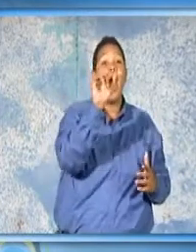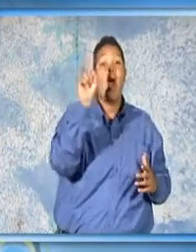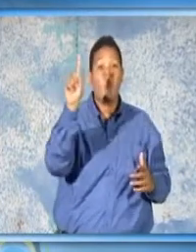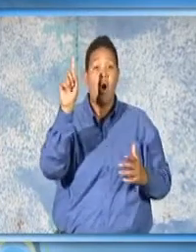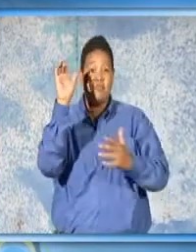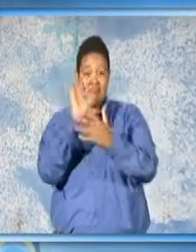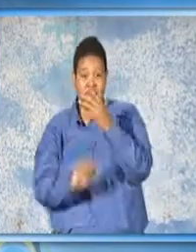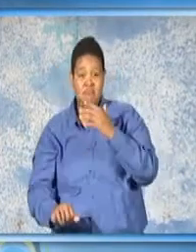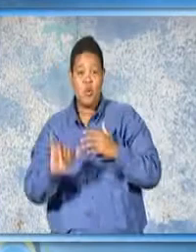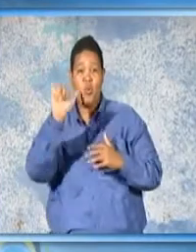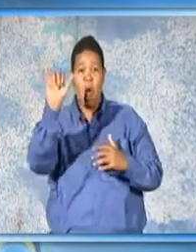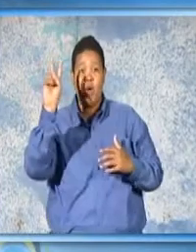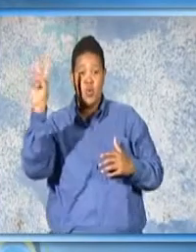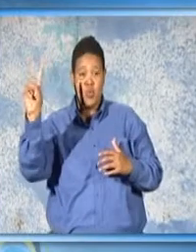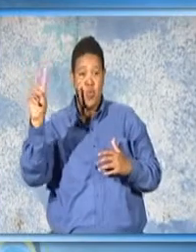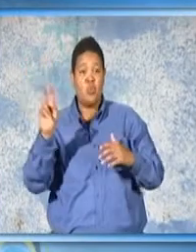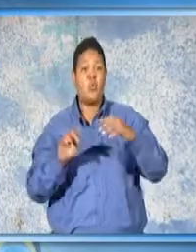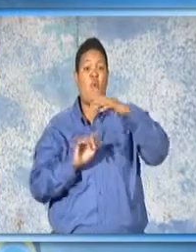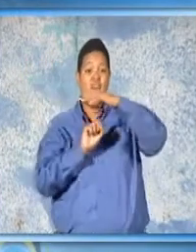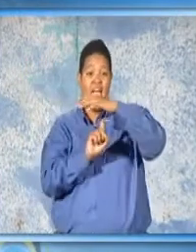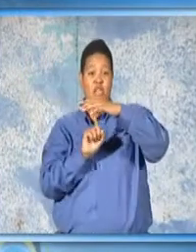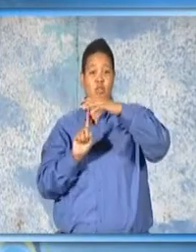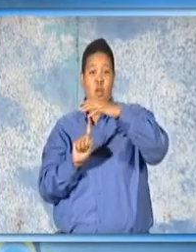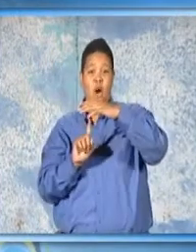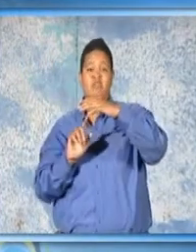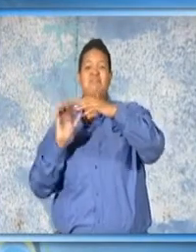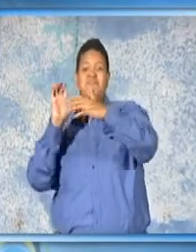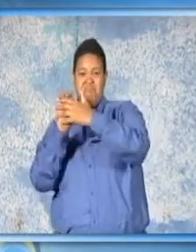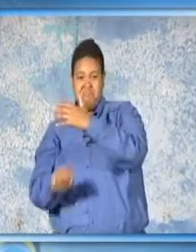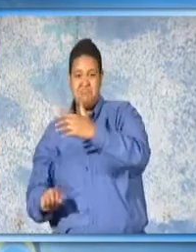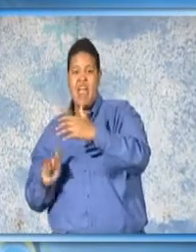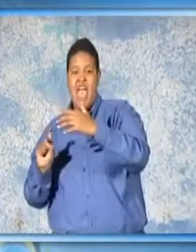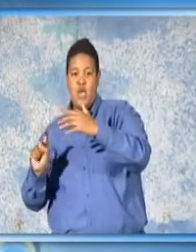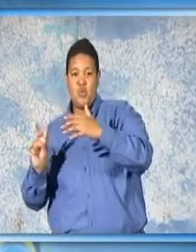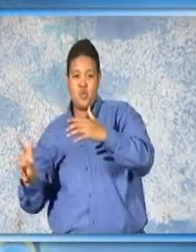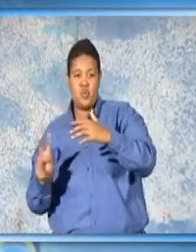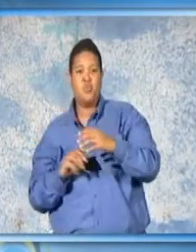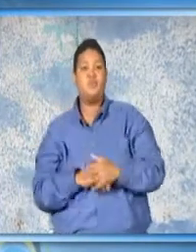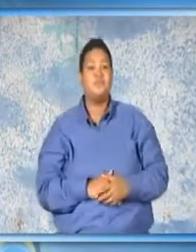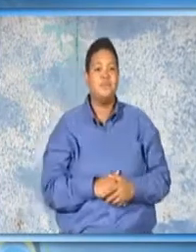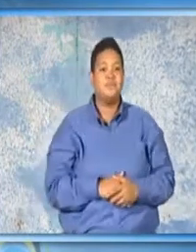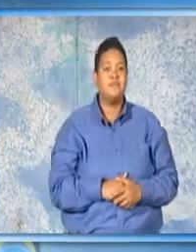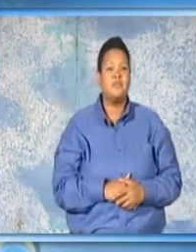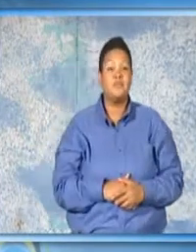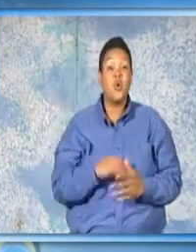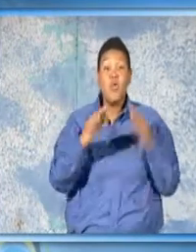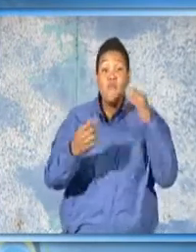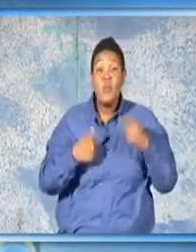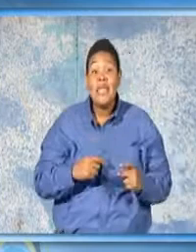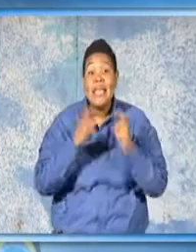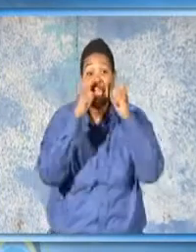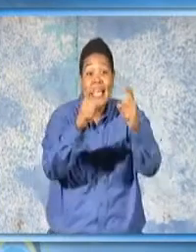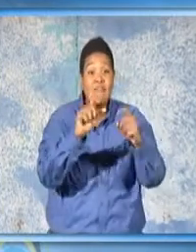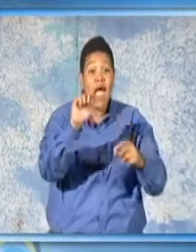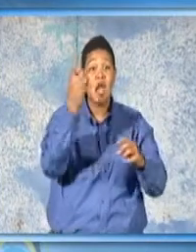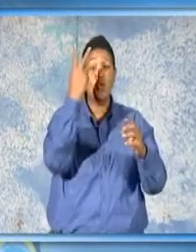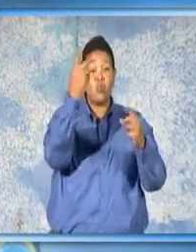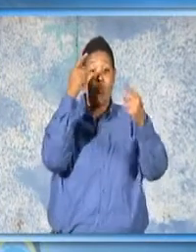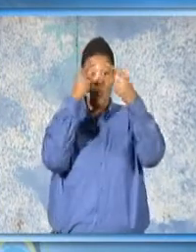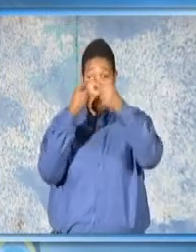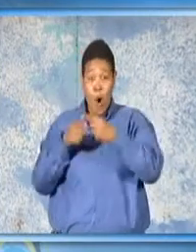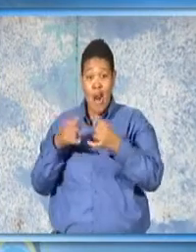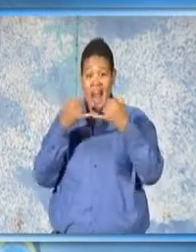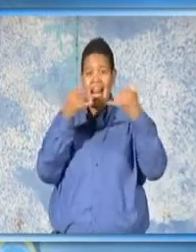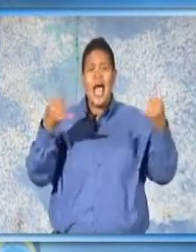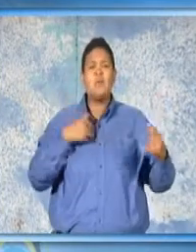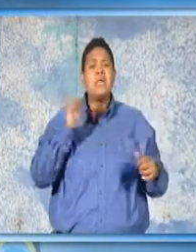minus y2 over x1 minus x2. So if we are given any 2 points on the line, we